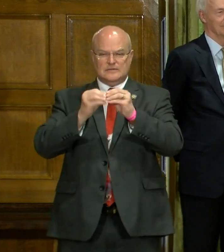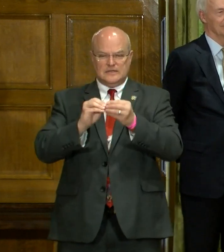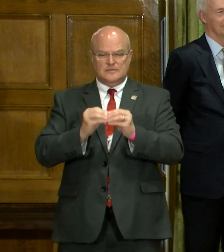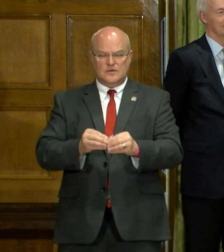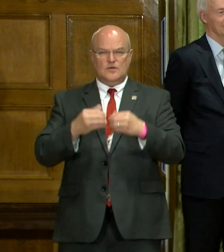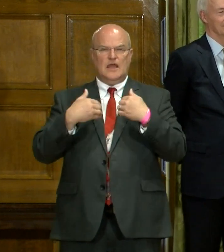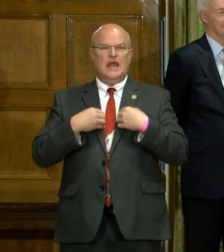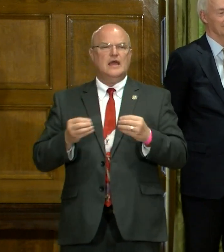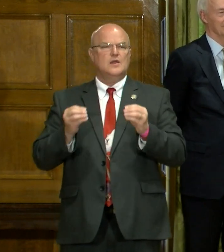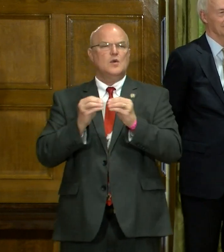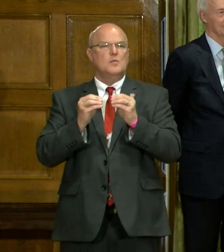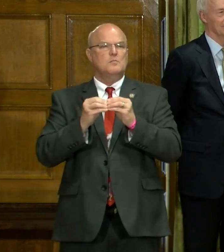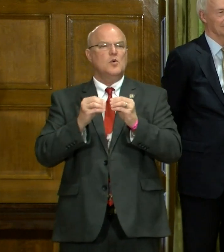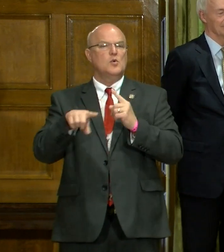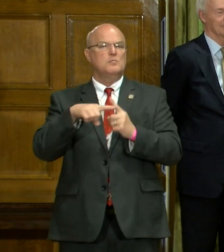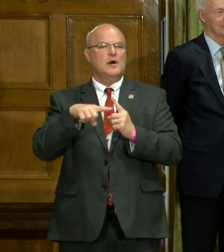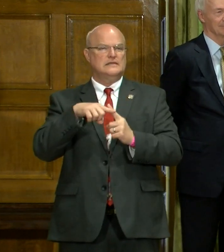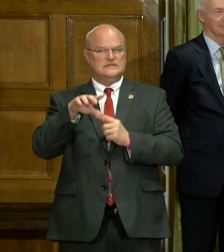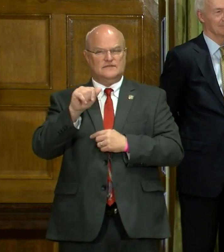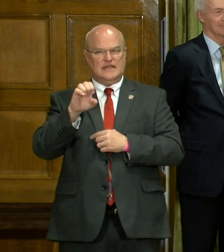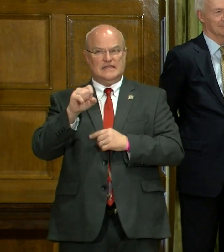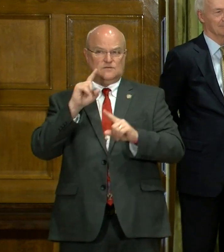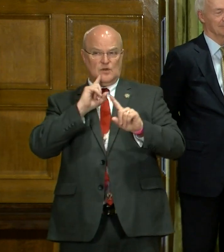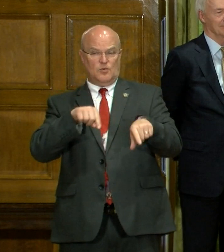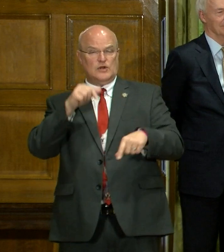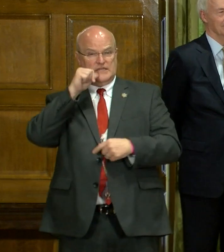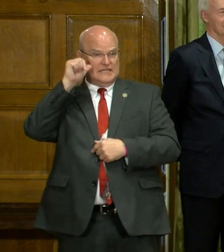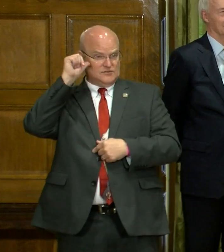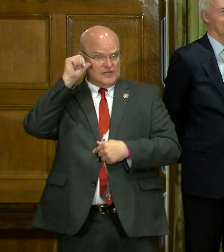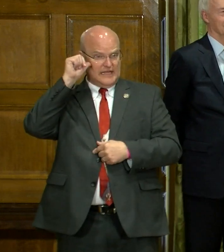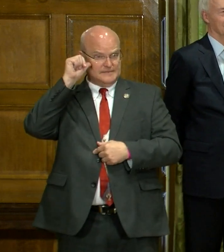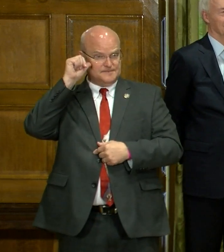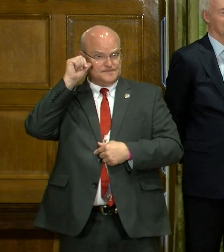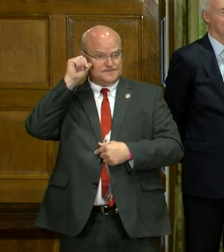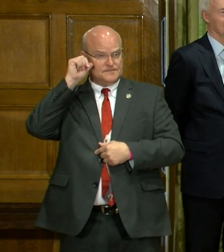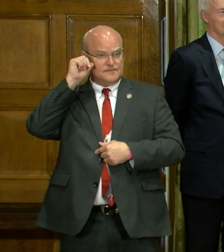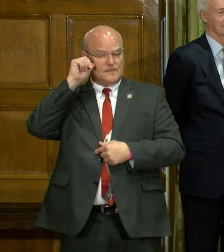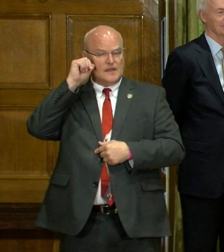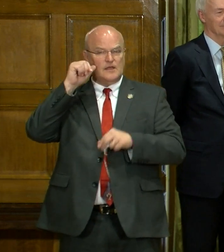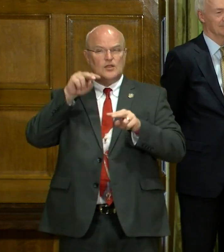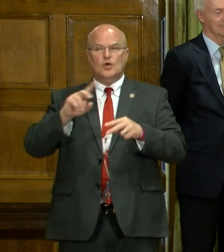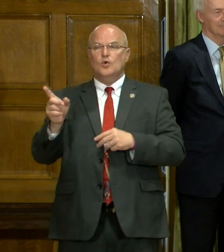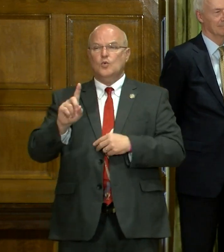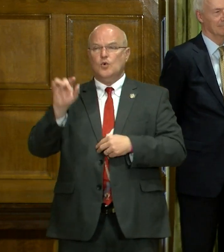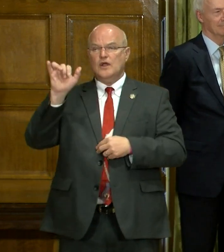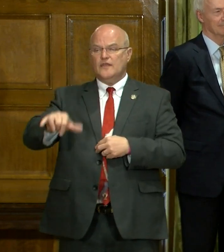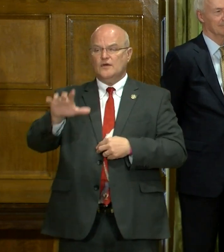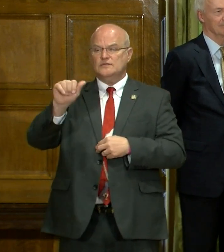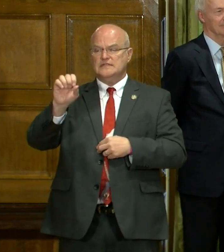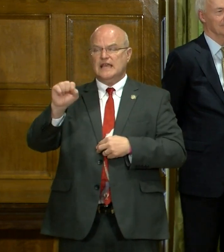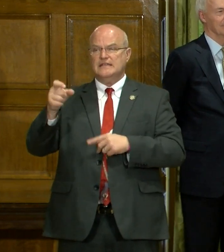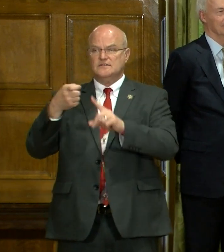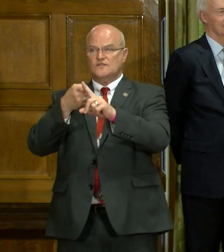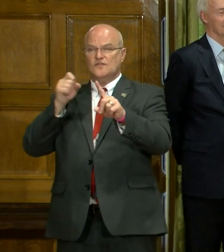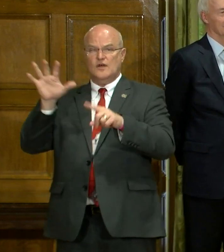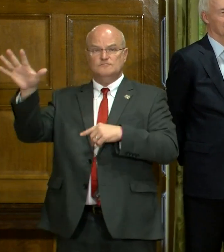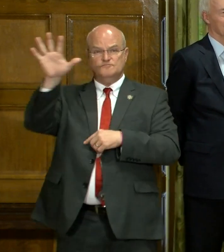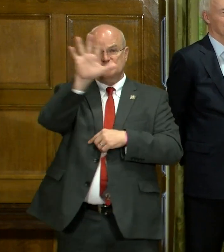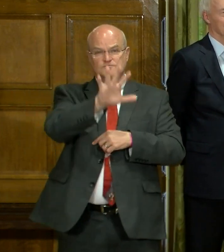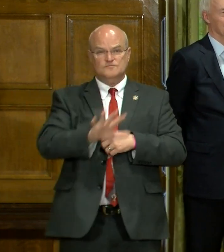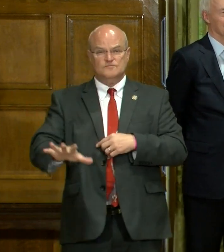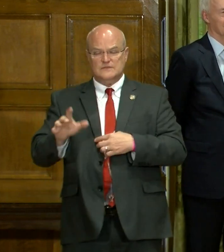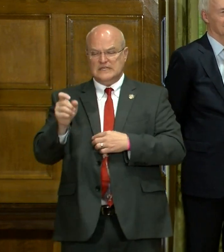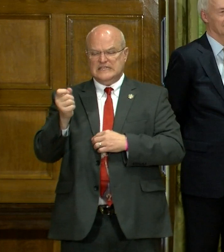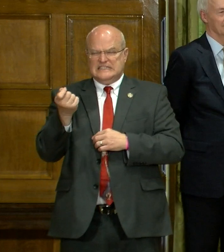we had more positive cases reported yesterday. In looking at where those cases are coming from, there's